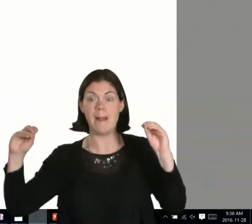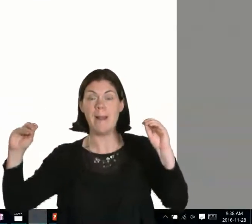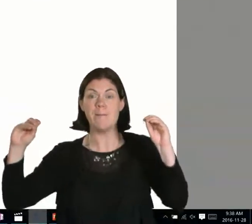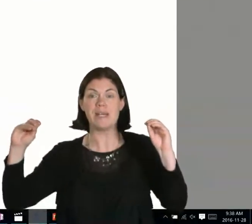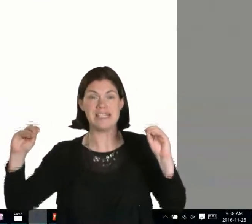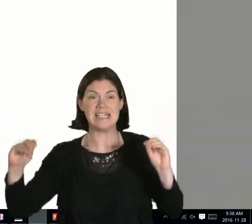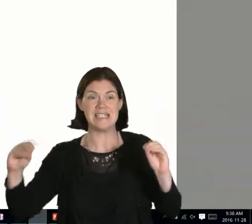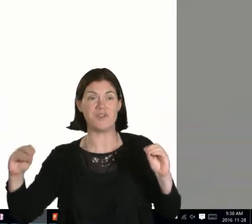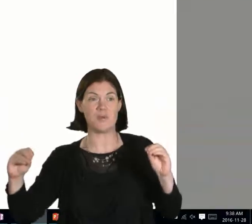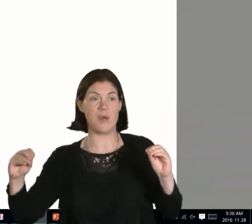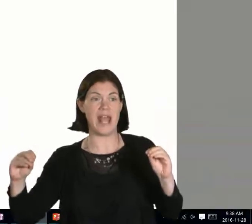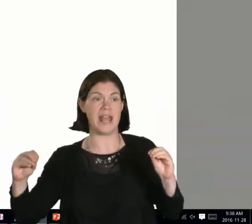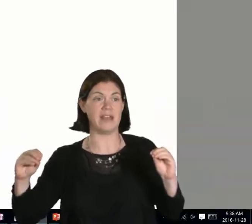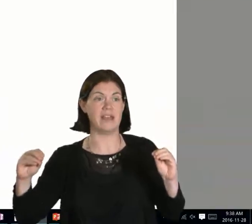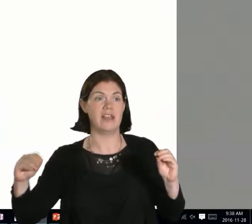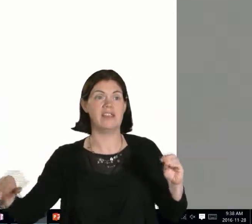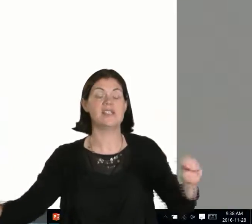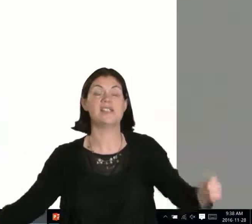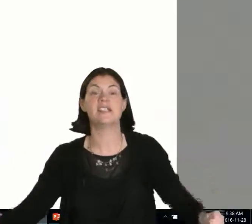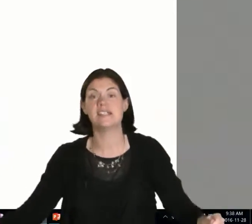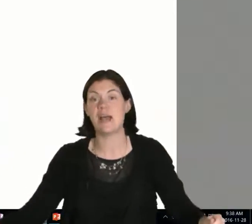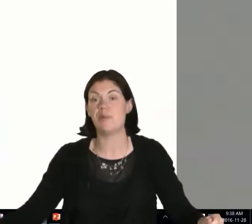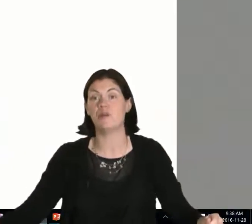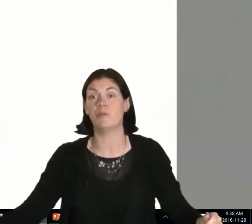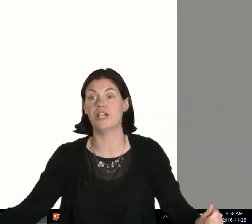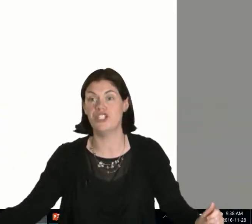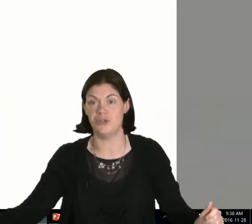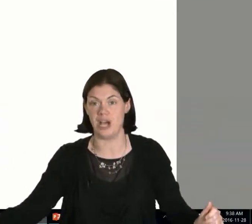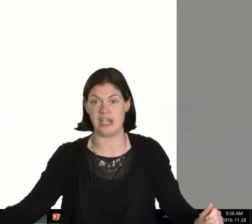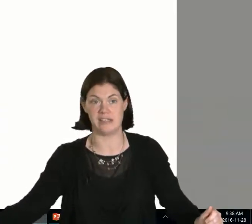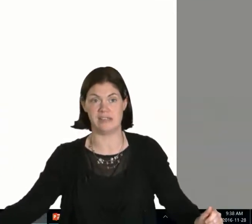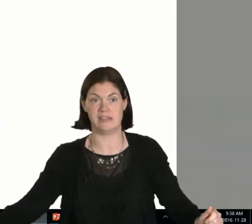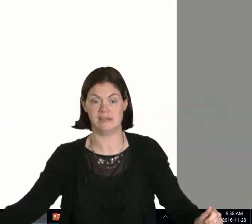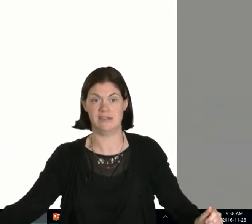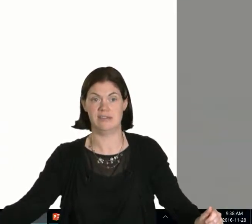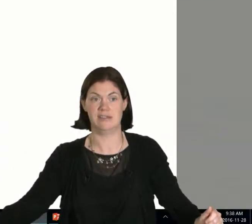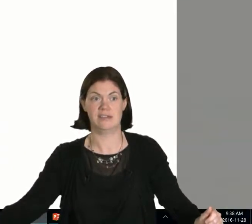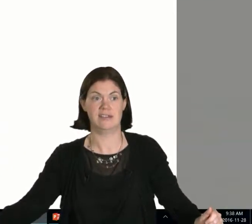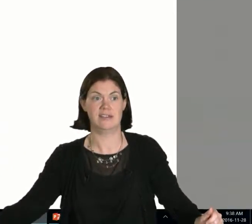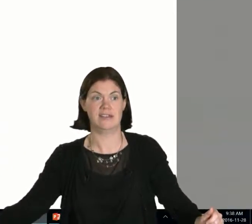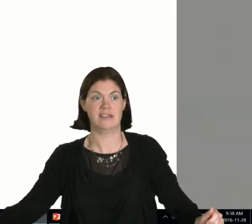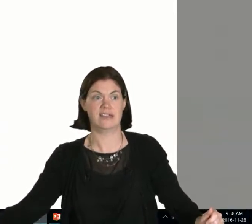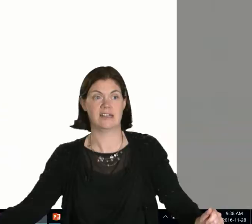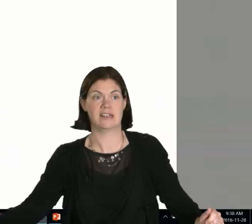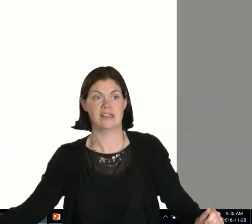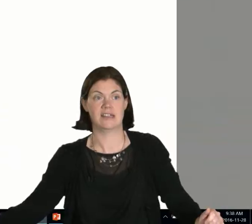up, but it's in a different way. This is an example of a bridge, you guys.